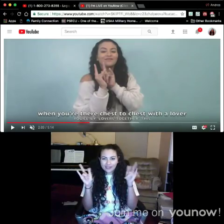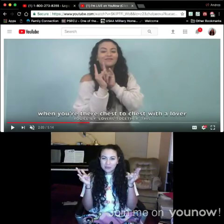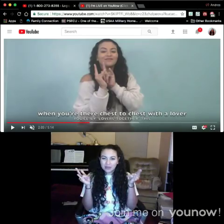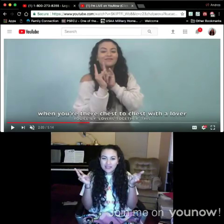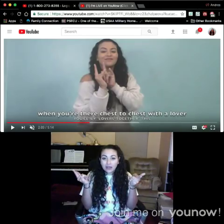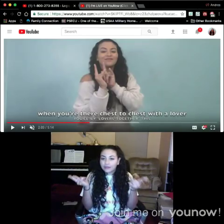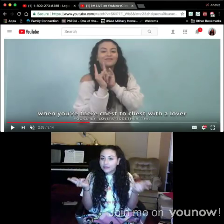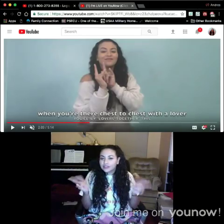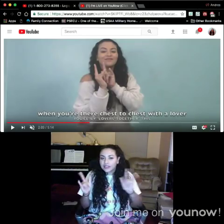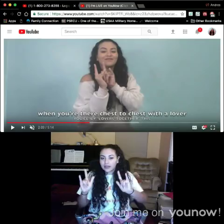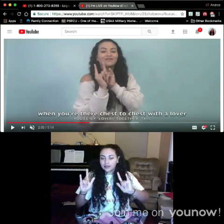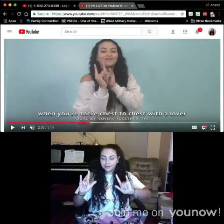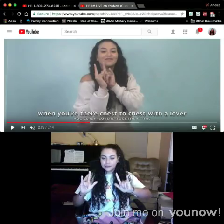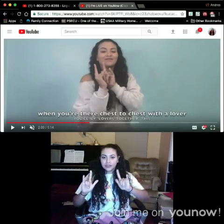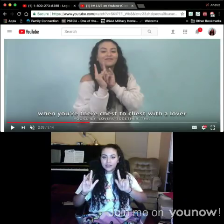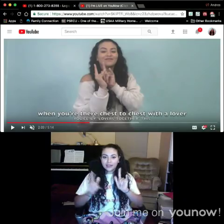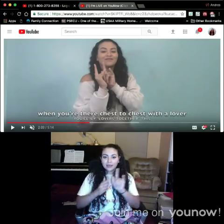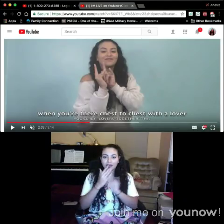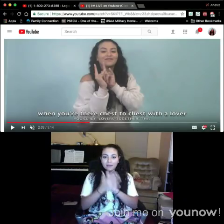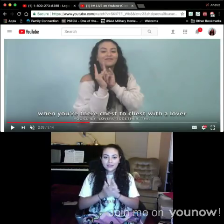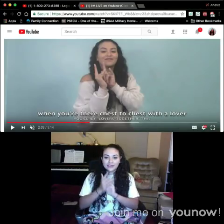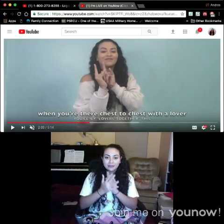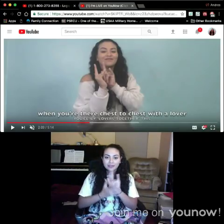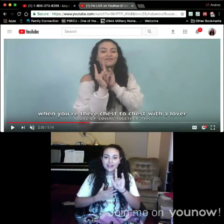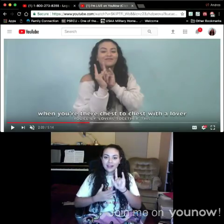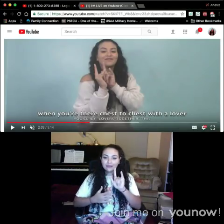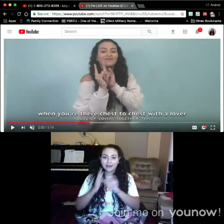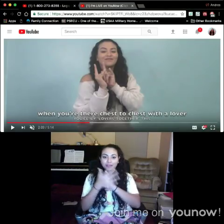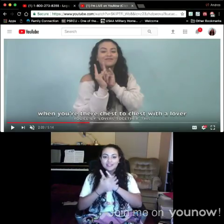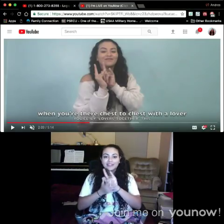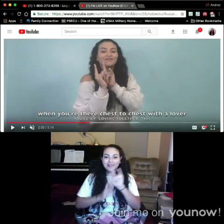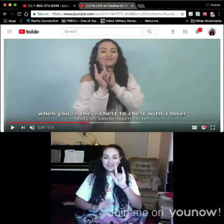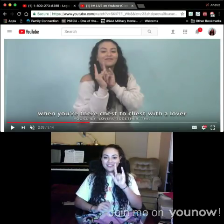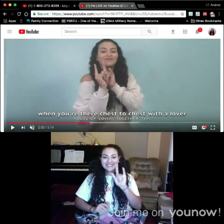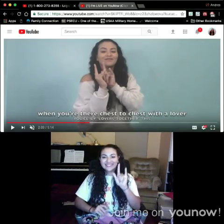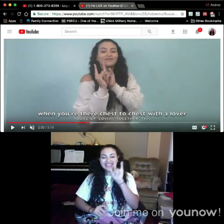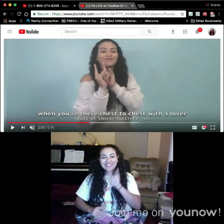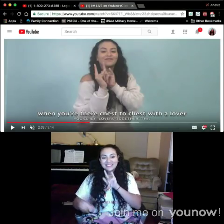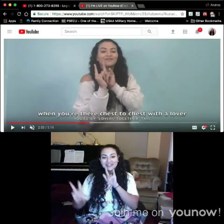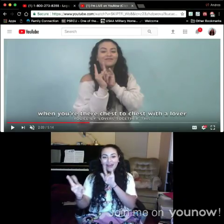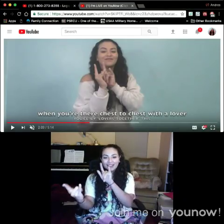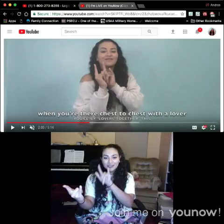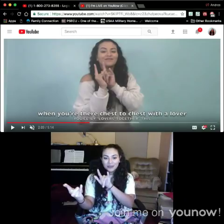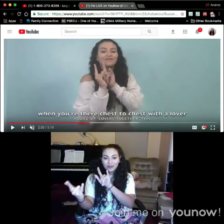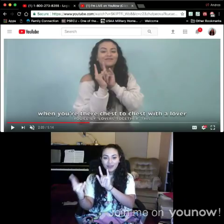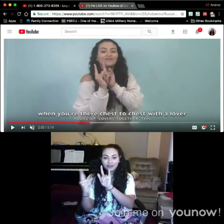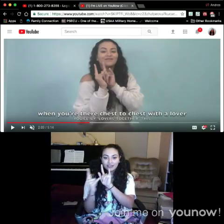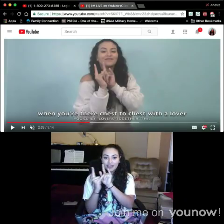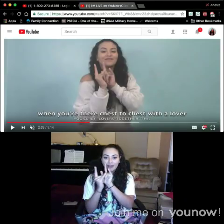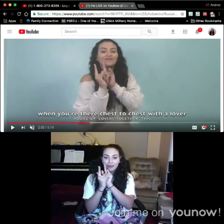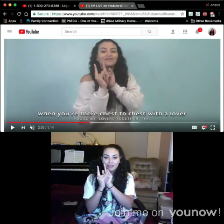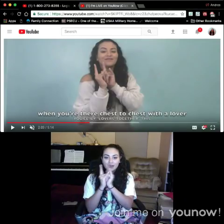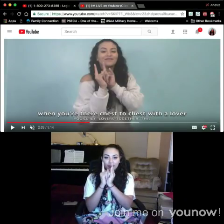like, symbolize lovers, like they became, this is a person now, like a person in love. So I had 2 lovers